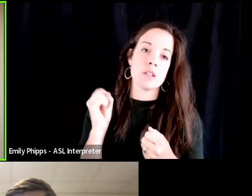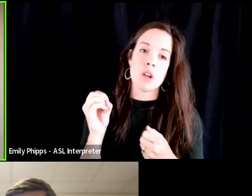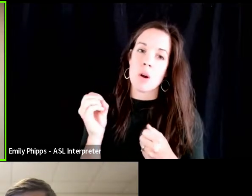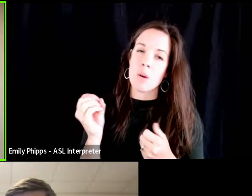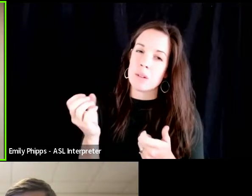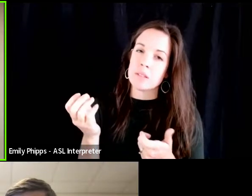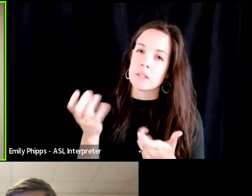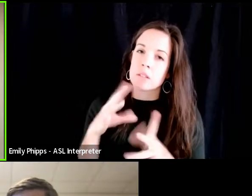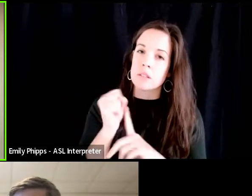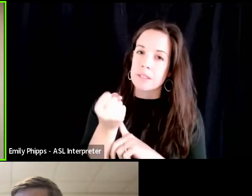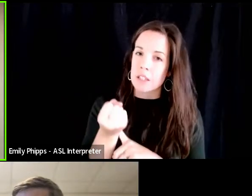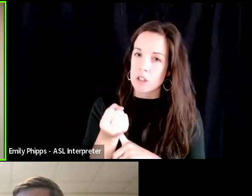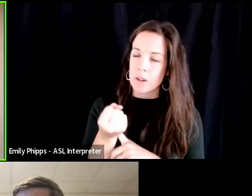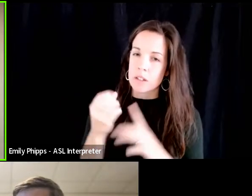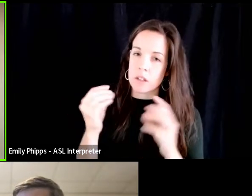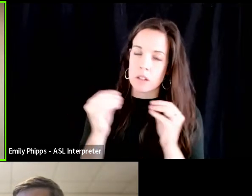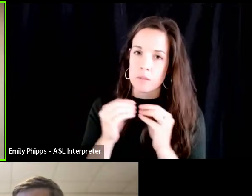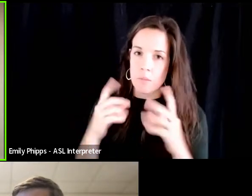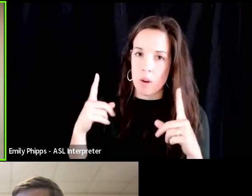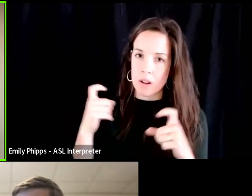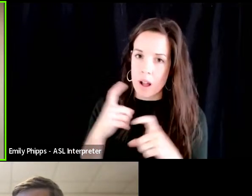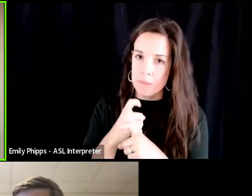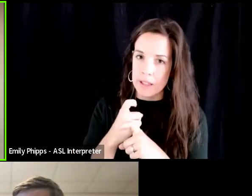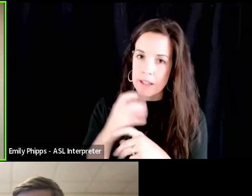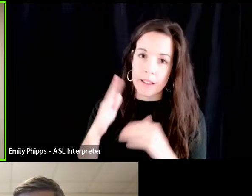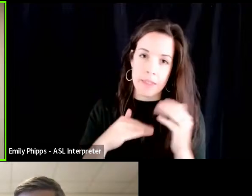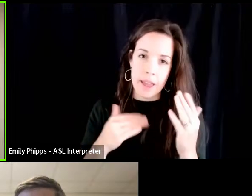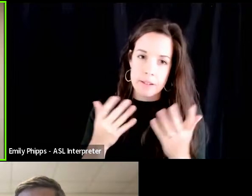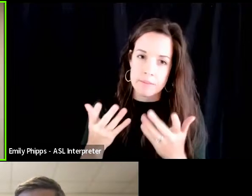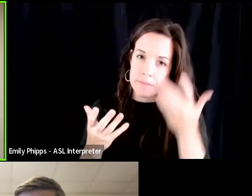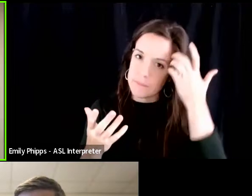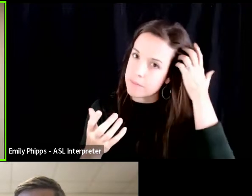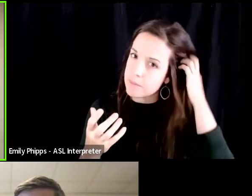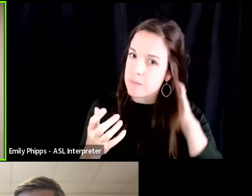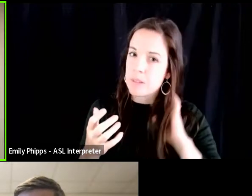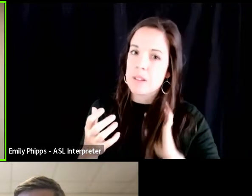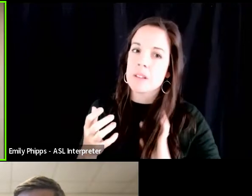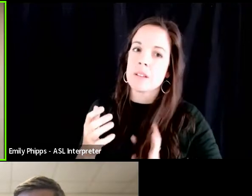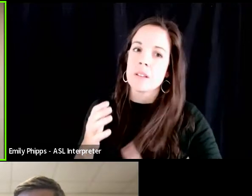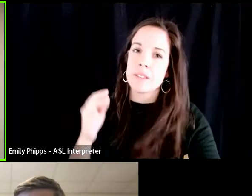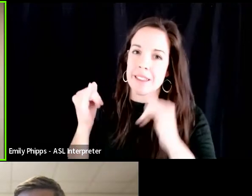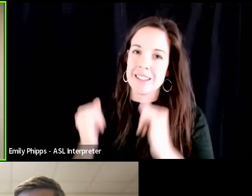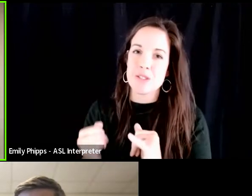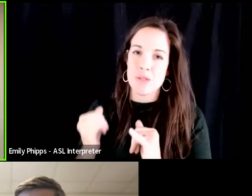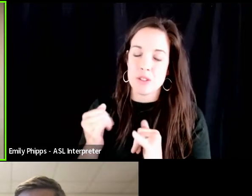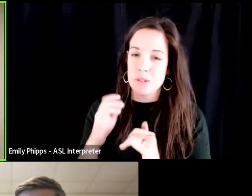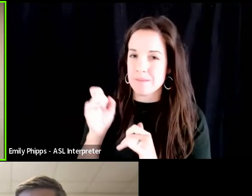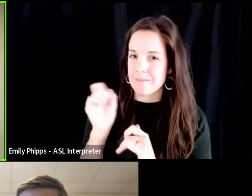the situation is more complicated than perhaps the individual who asked the question.